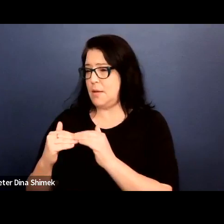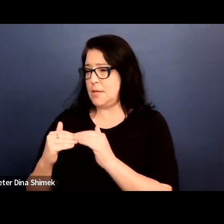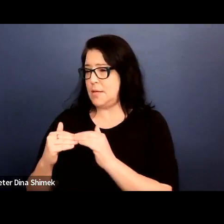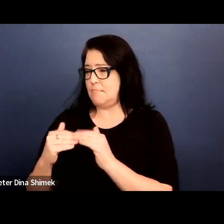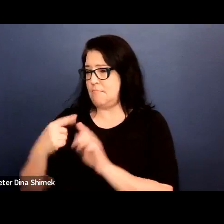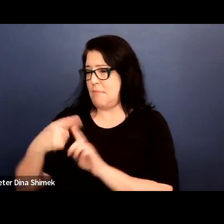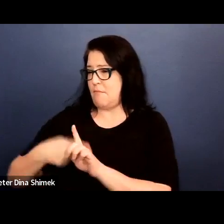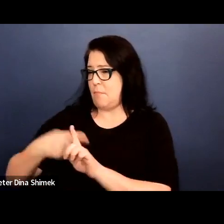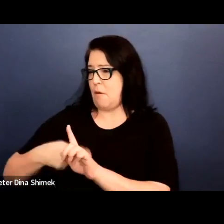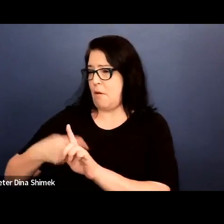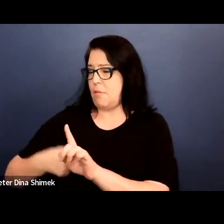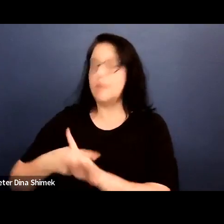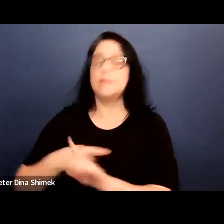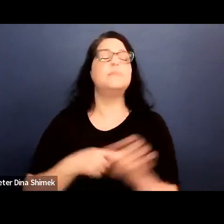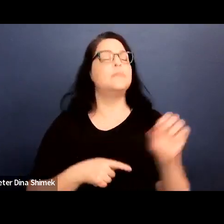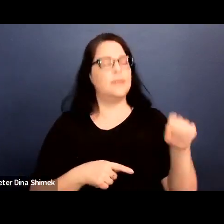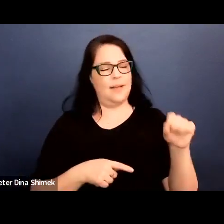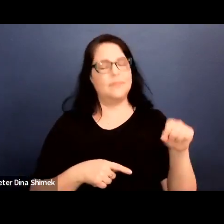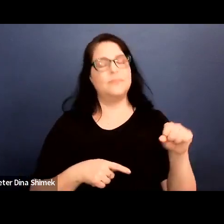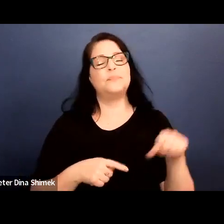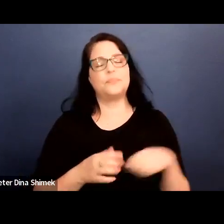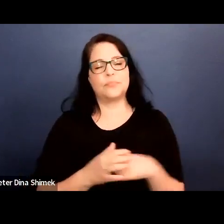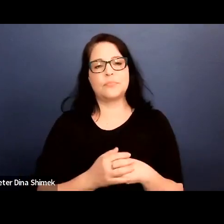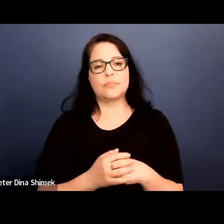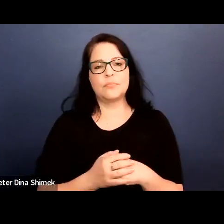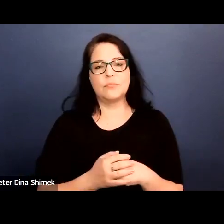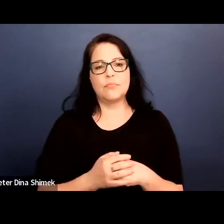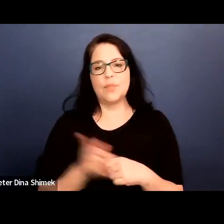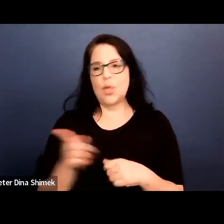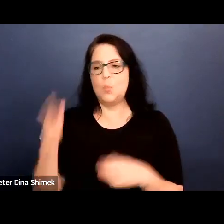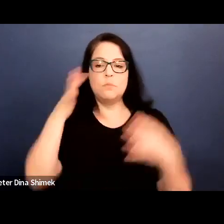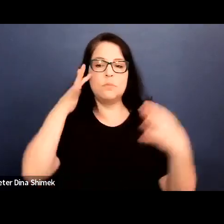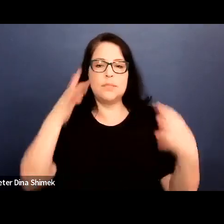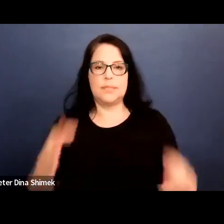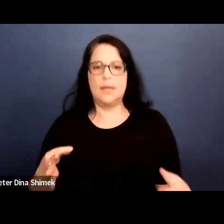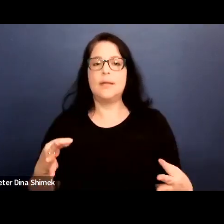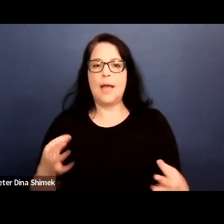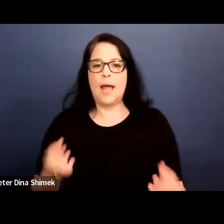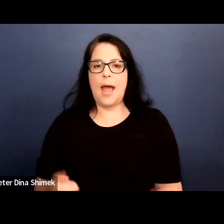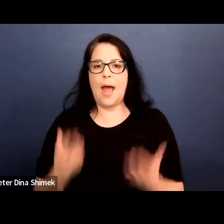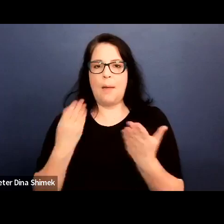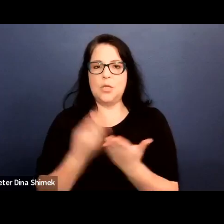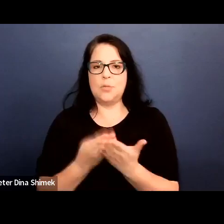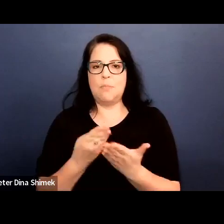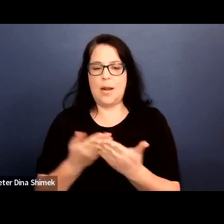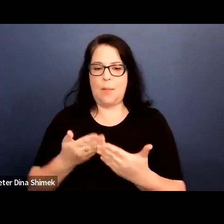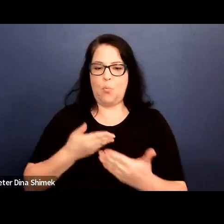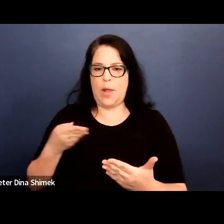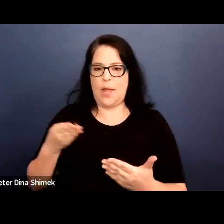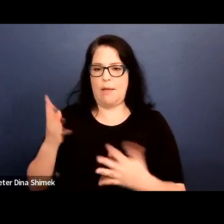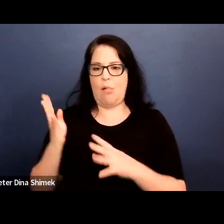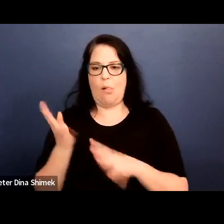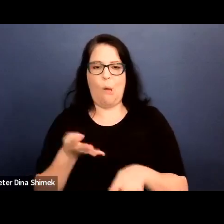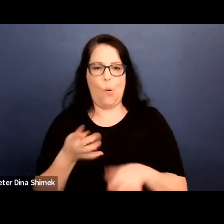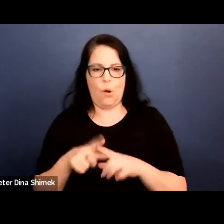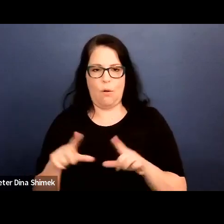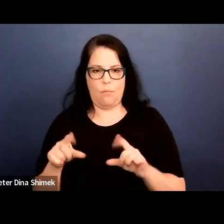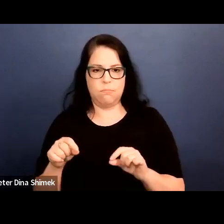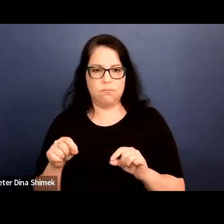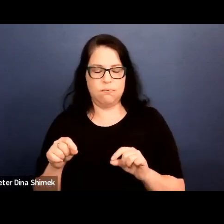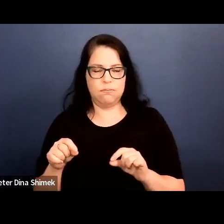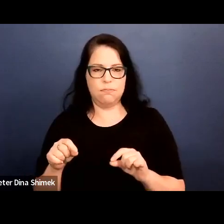month? Yes, so you get to pick and choose how much you want to preload on it. So it's